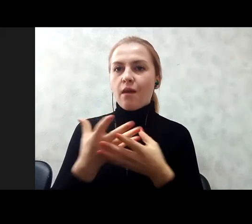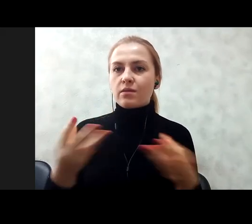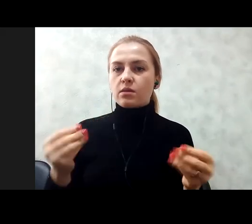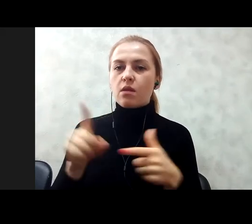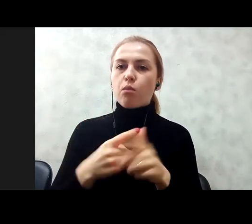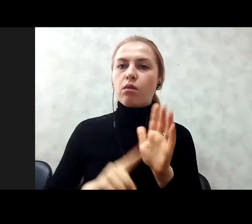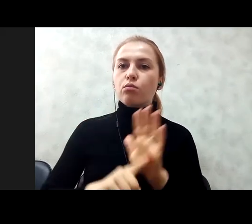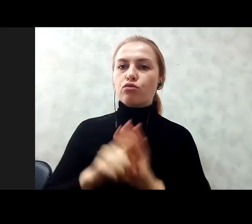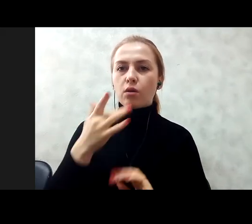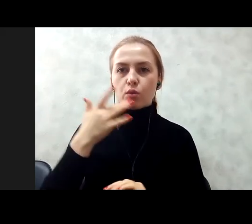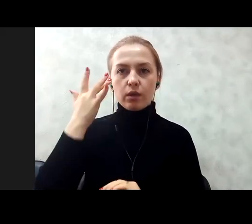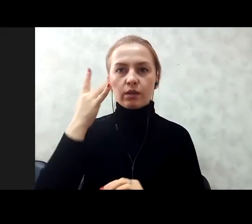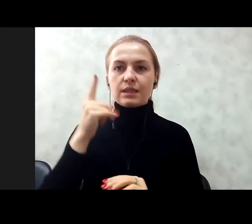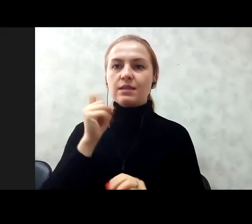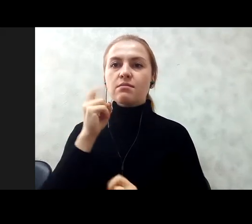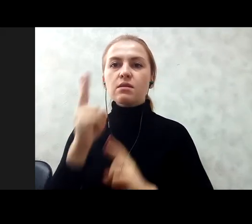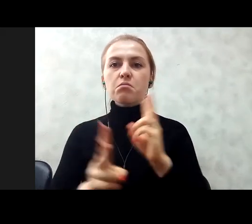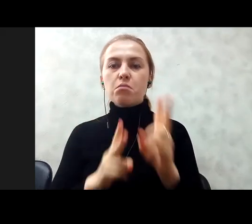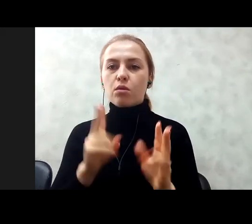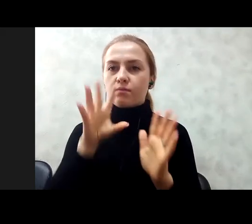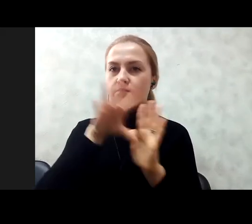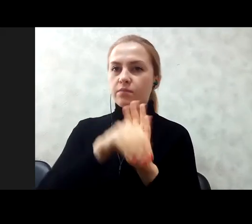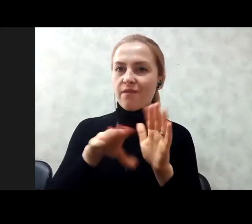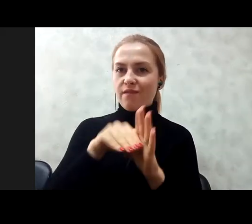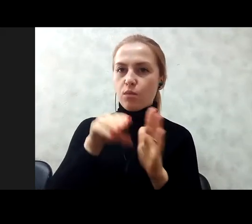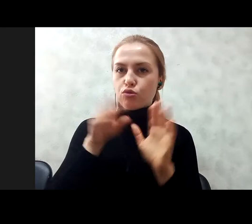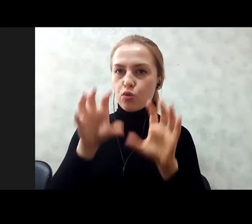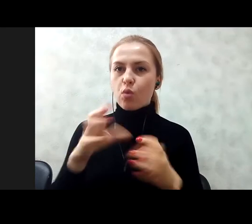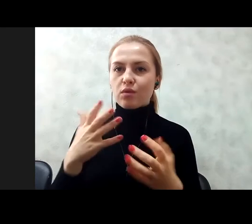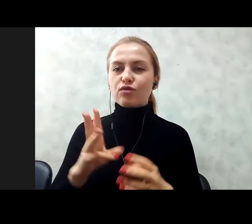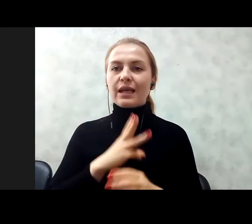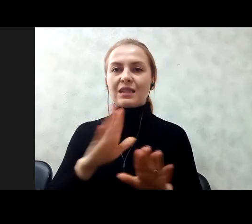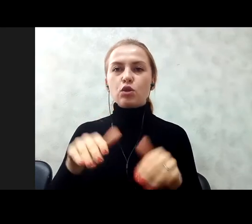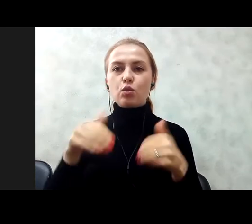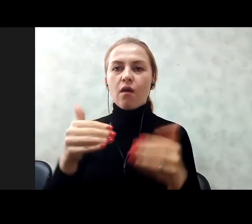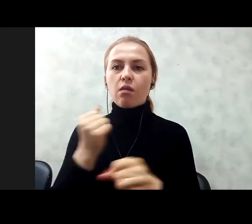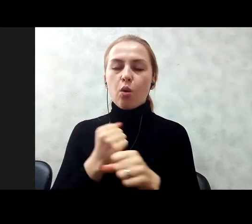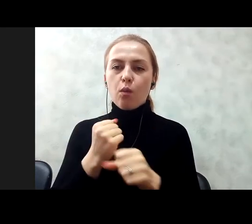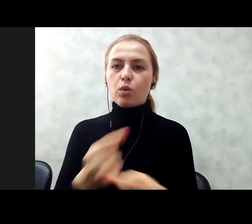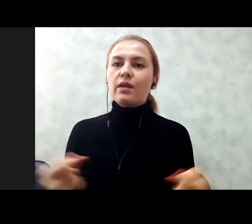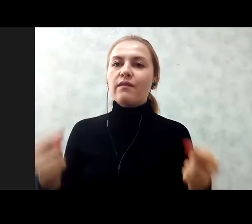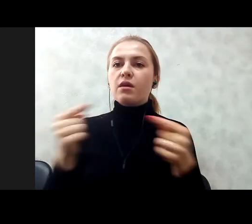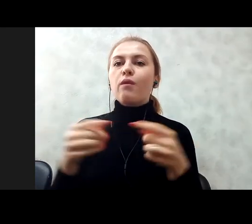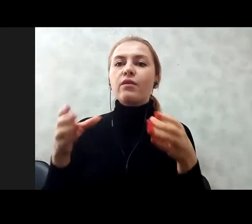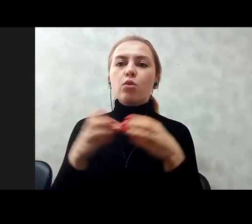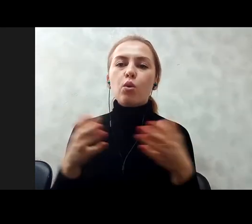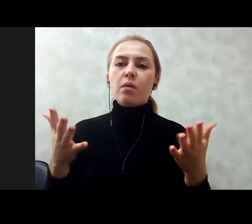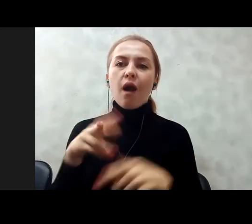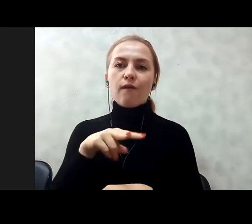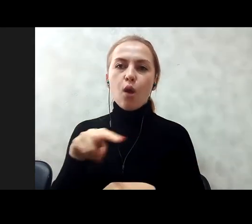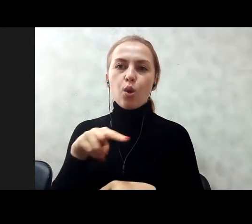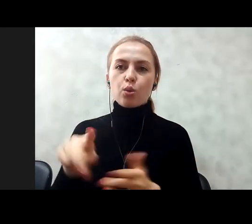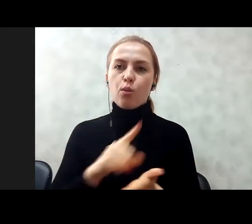in the spring or in the early summer on the amendments to the election code. We initiated